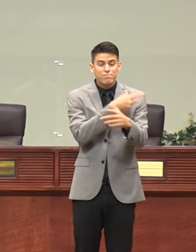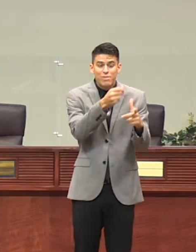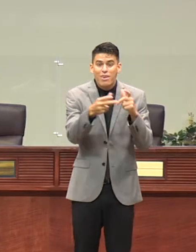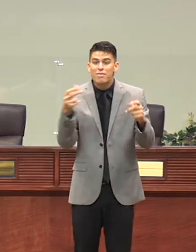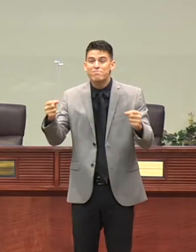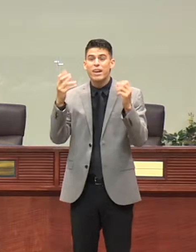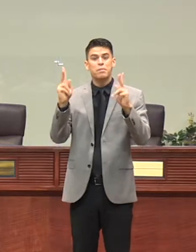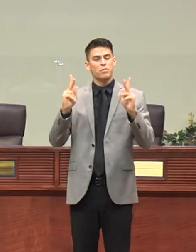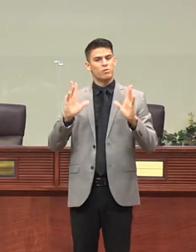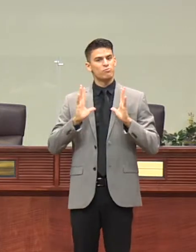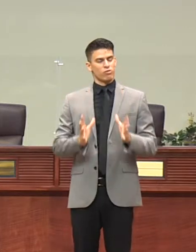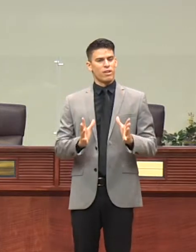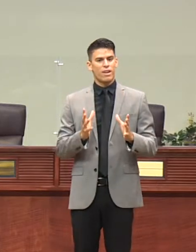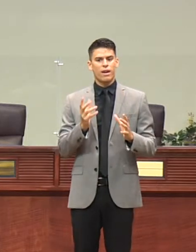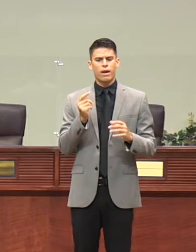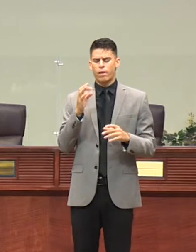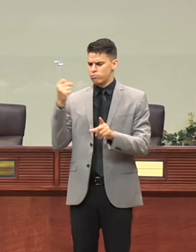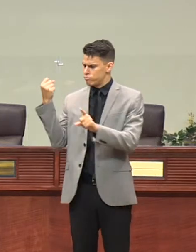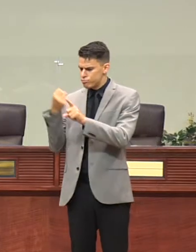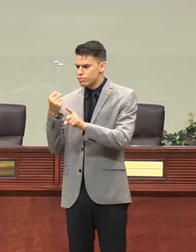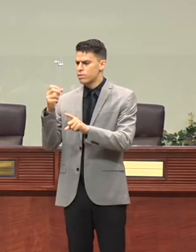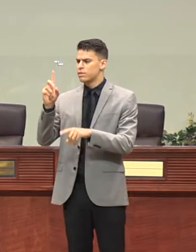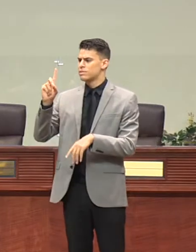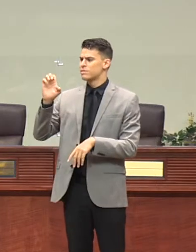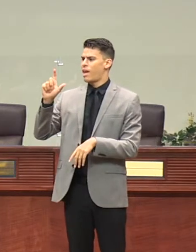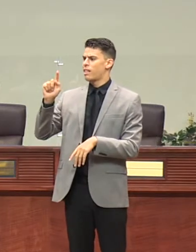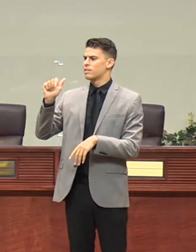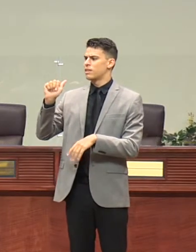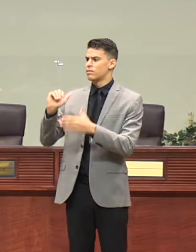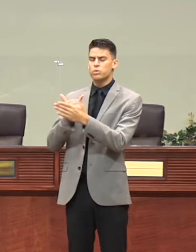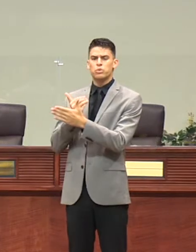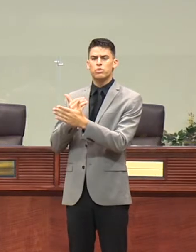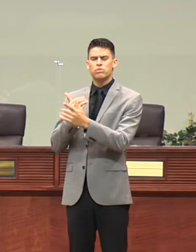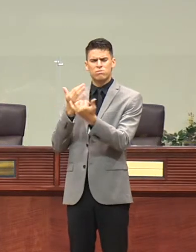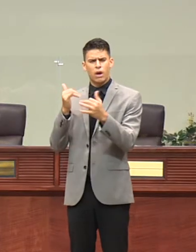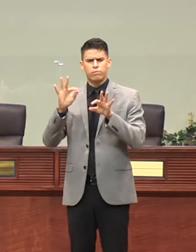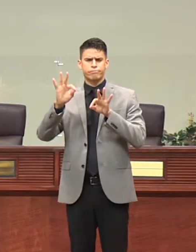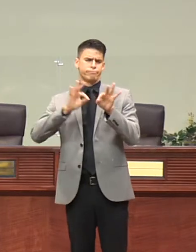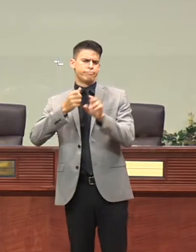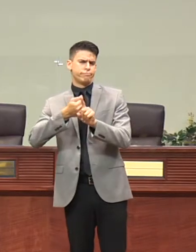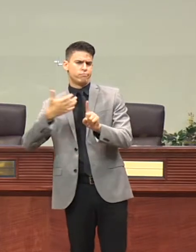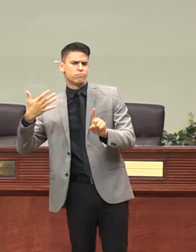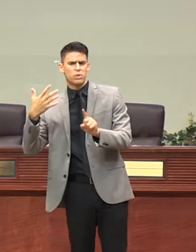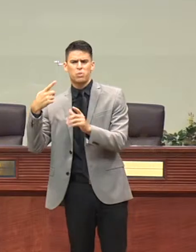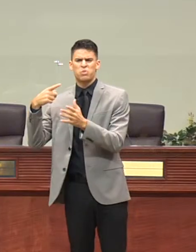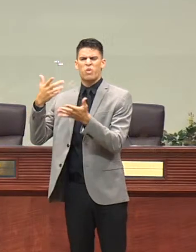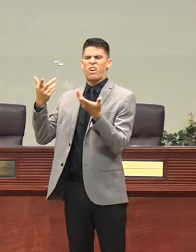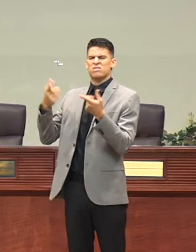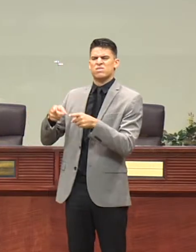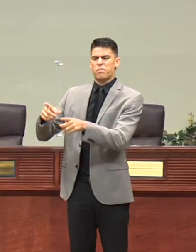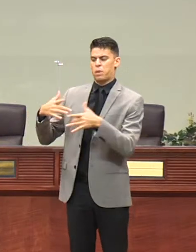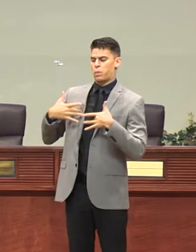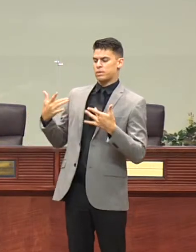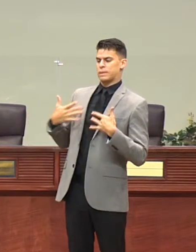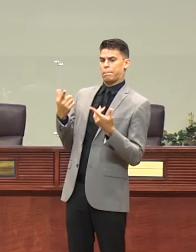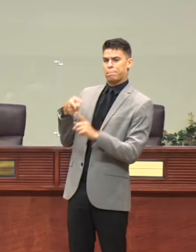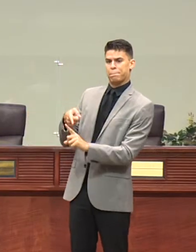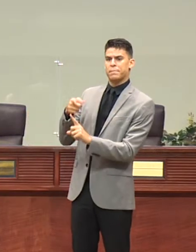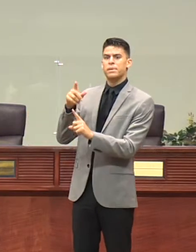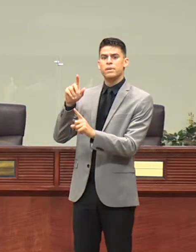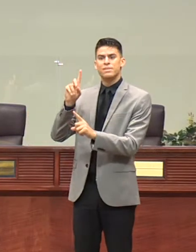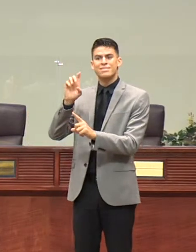this Delta variant. Let me explain to the public a little bit what is happening with the Delta variant. So